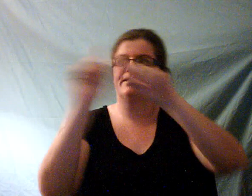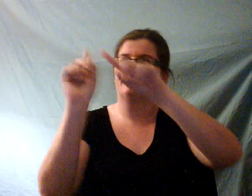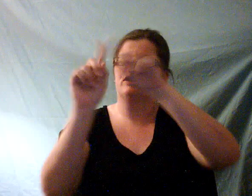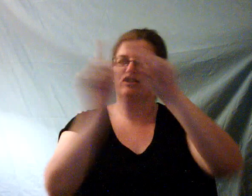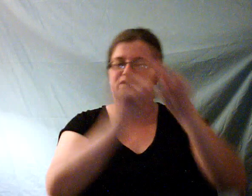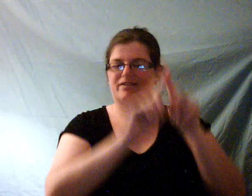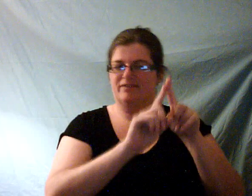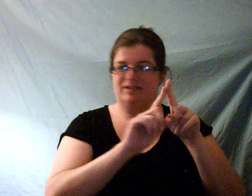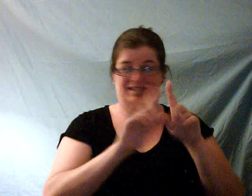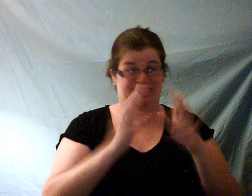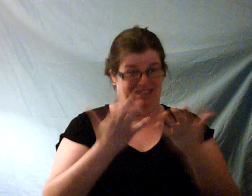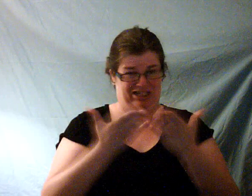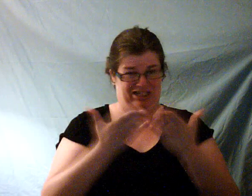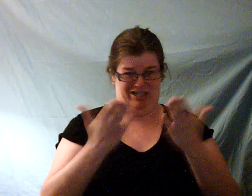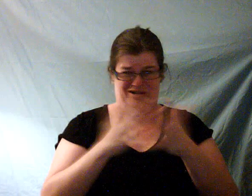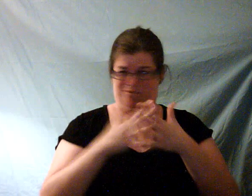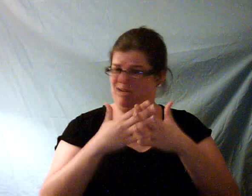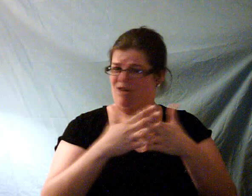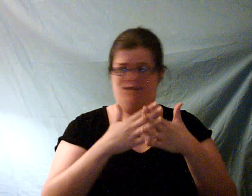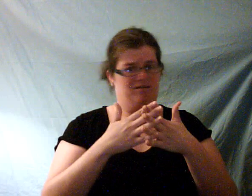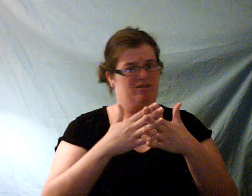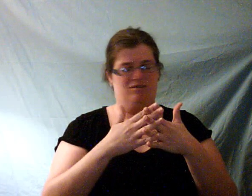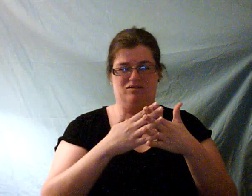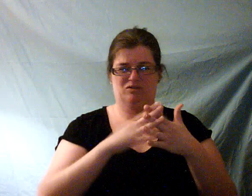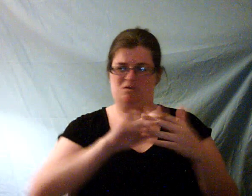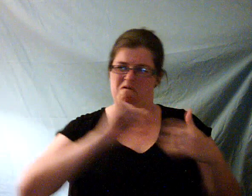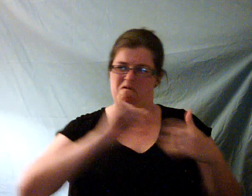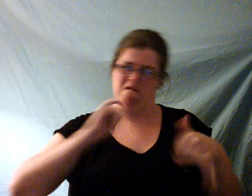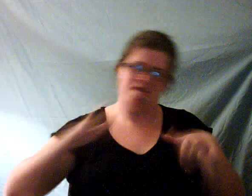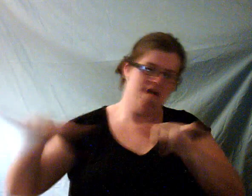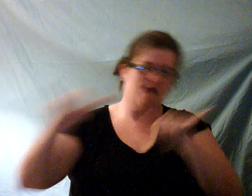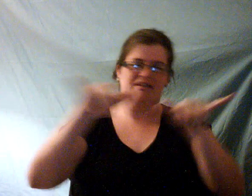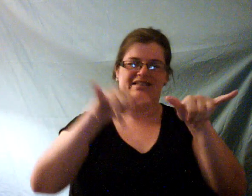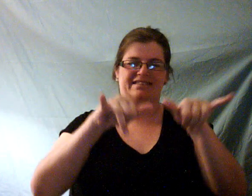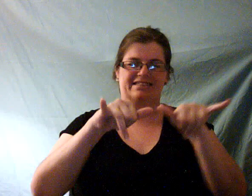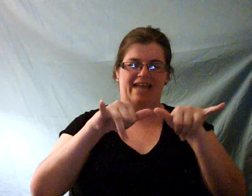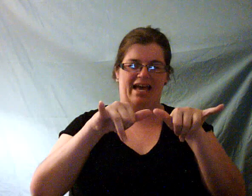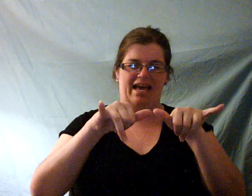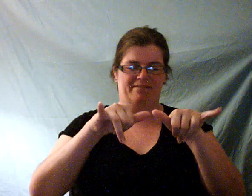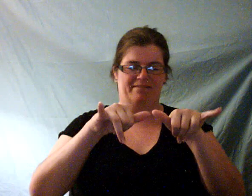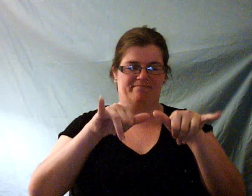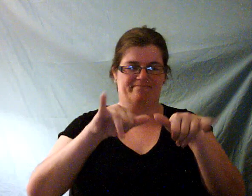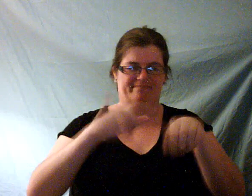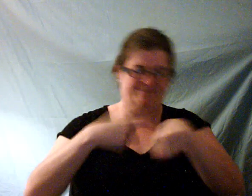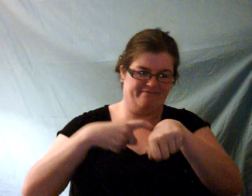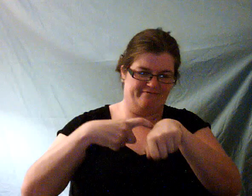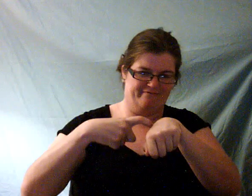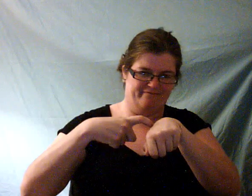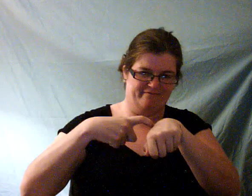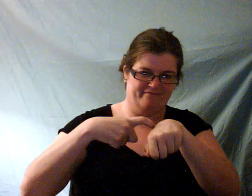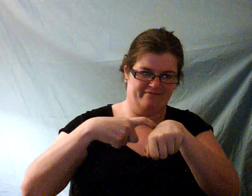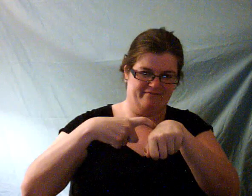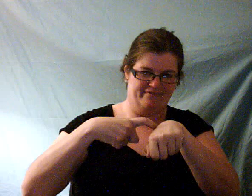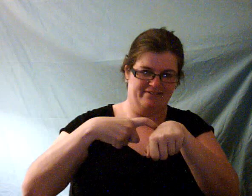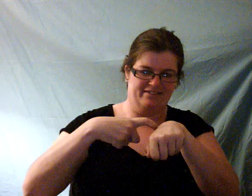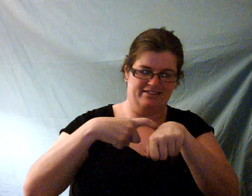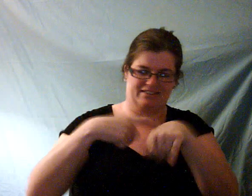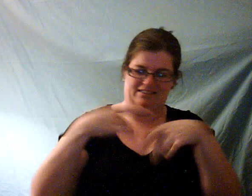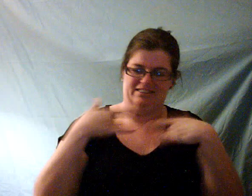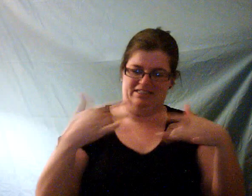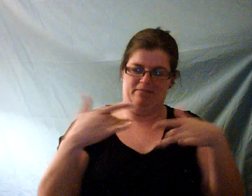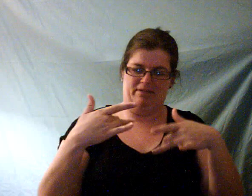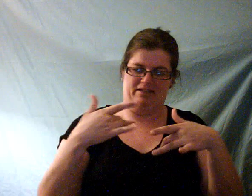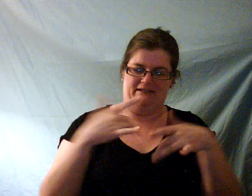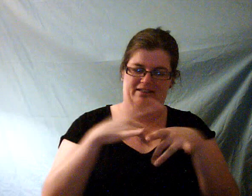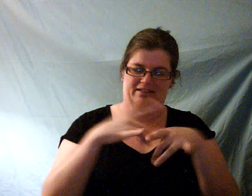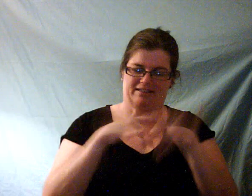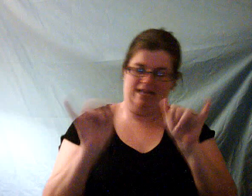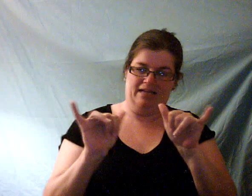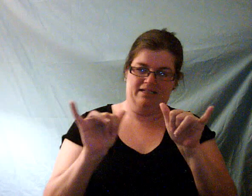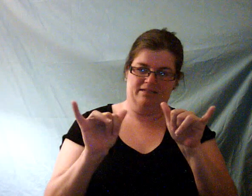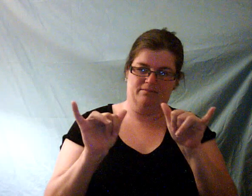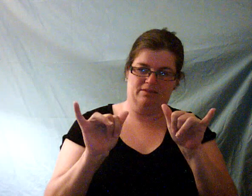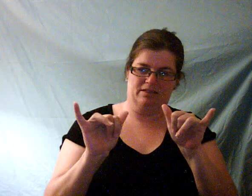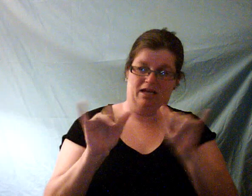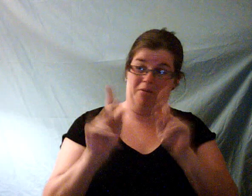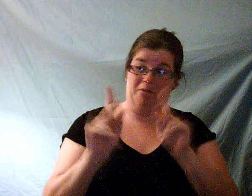America. Our clocks are all set to the same time. In fact, they are often synchronized, and when they're not, we get a little concerned about that.